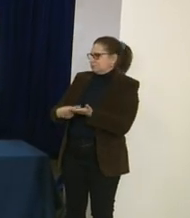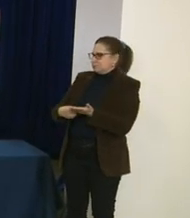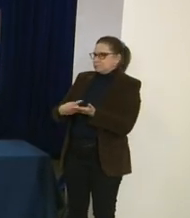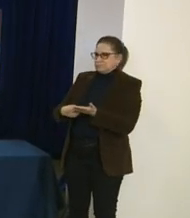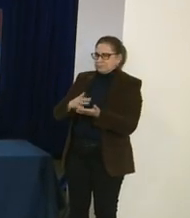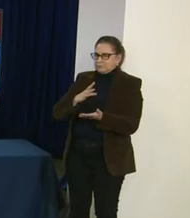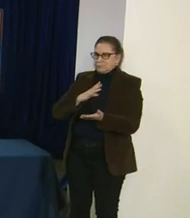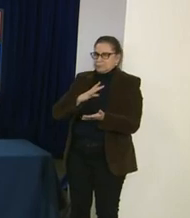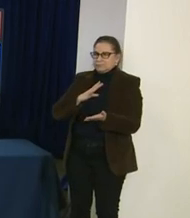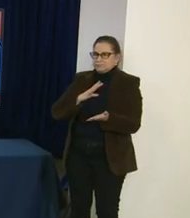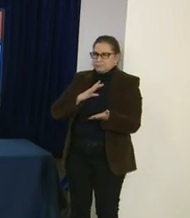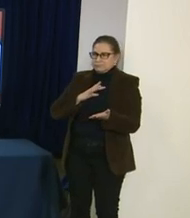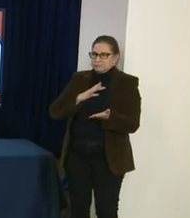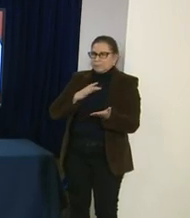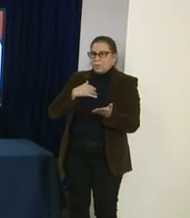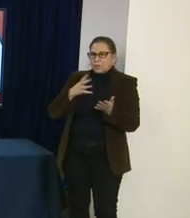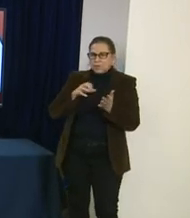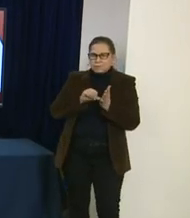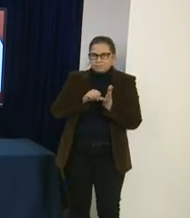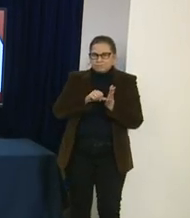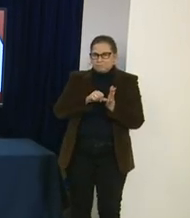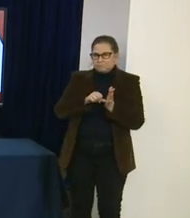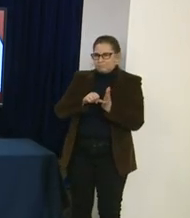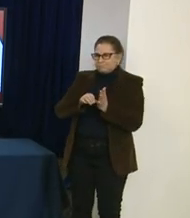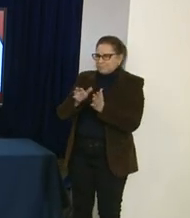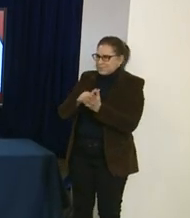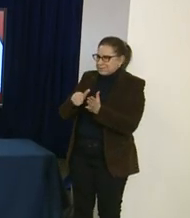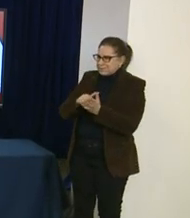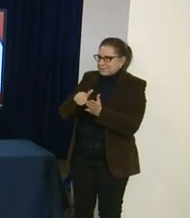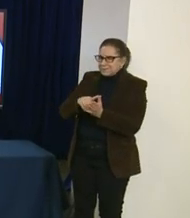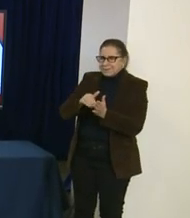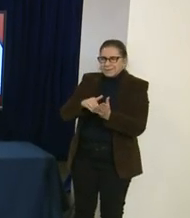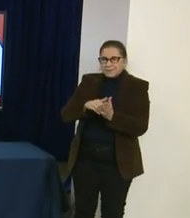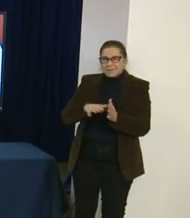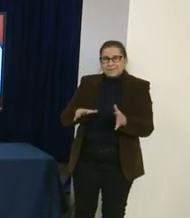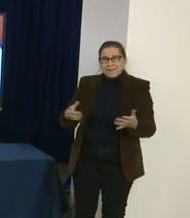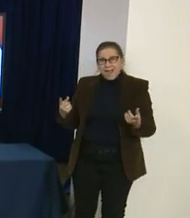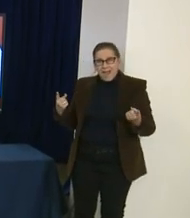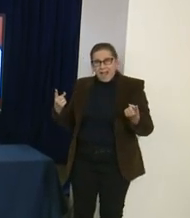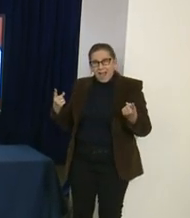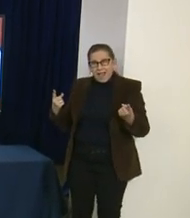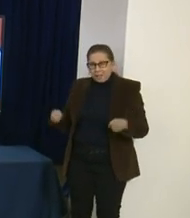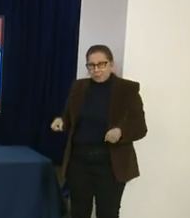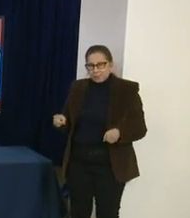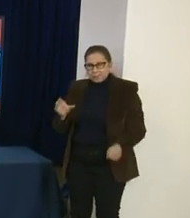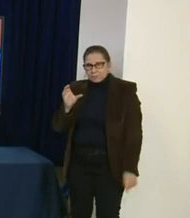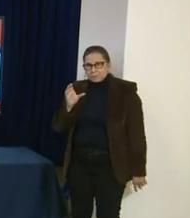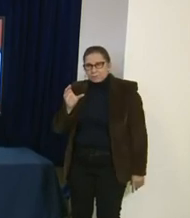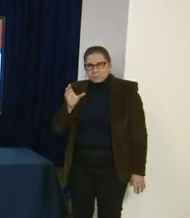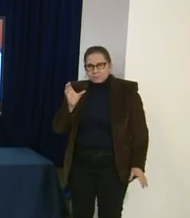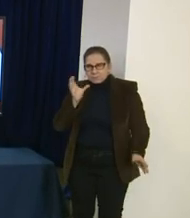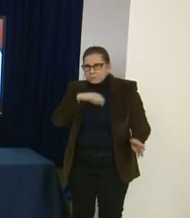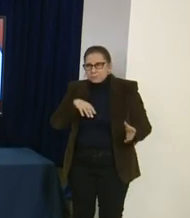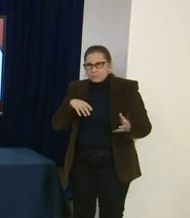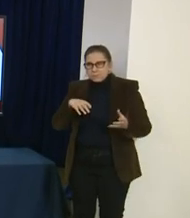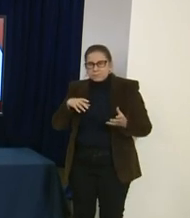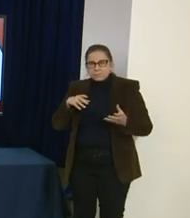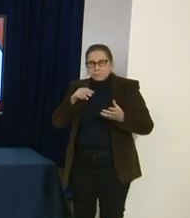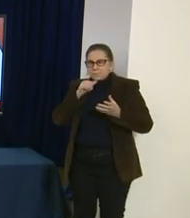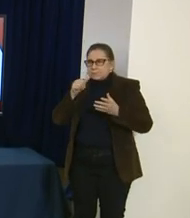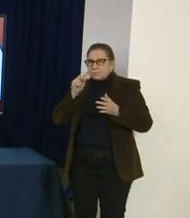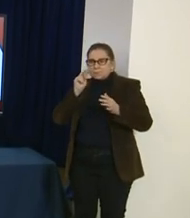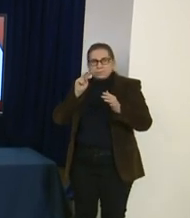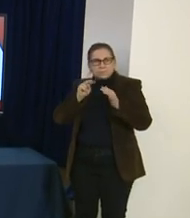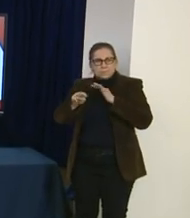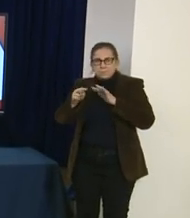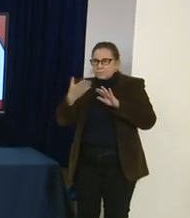said in terms of this being an unprecedented event, one that the district is marshaling all its resources to